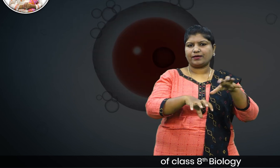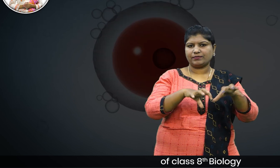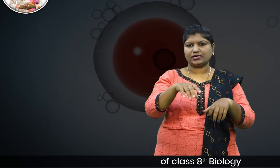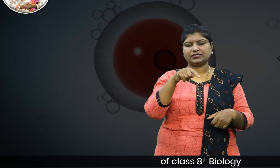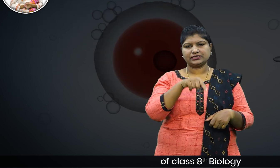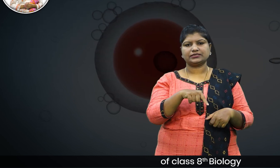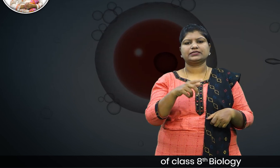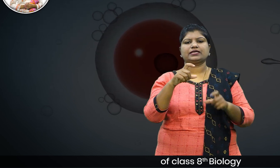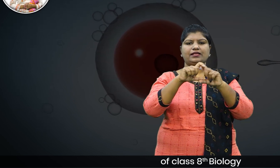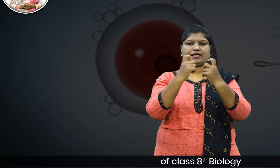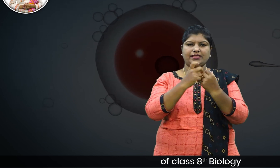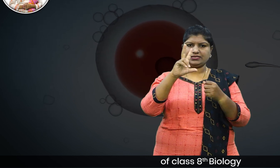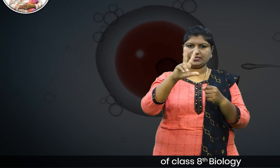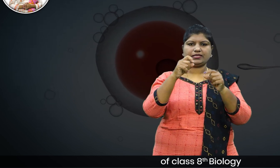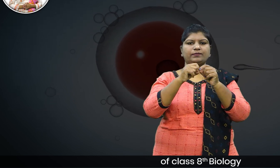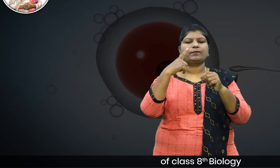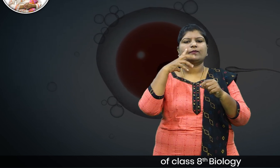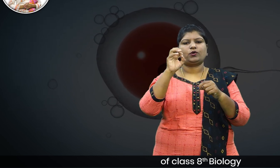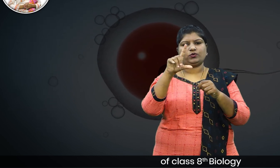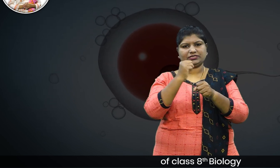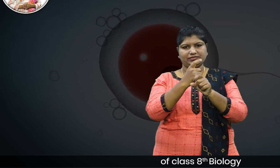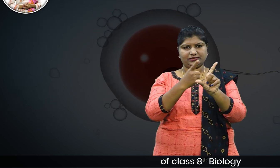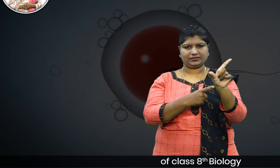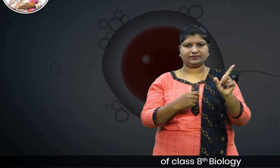8th Biology.